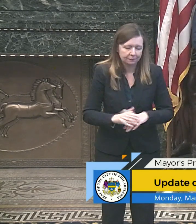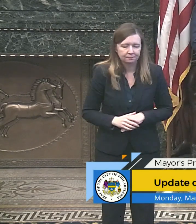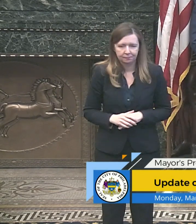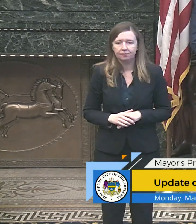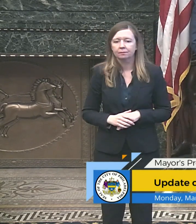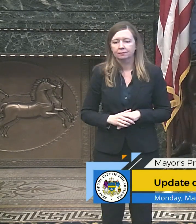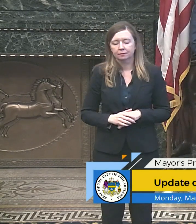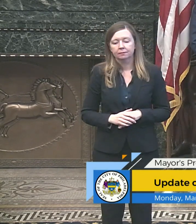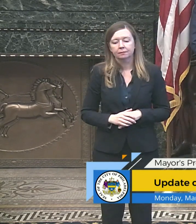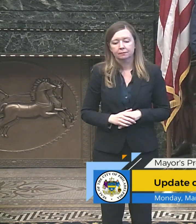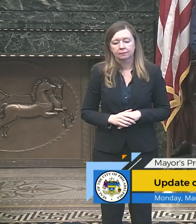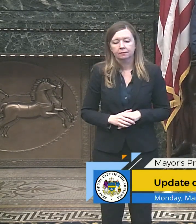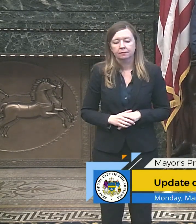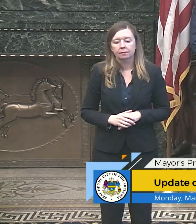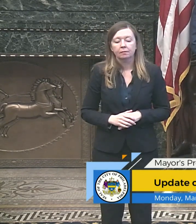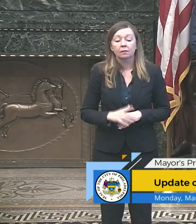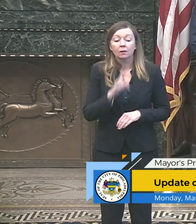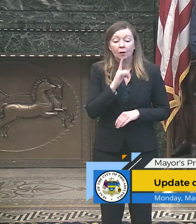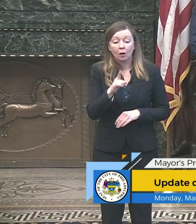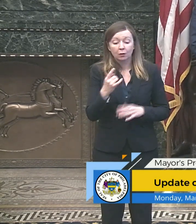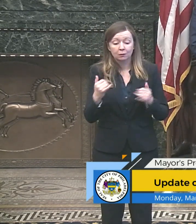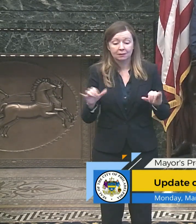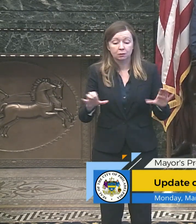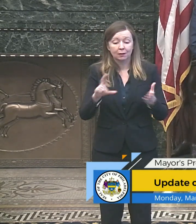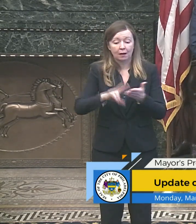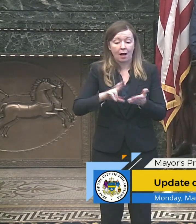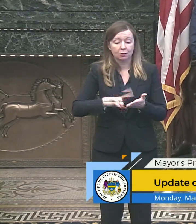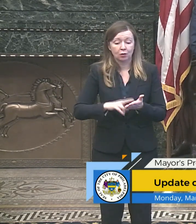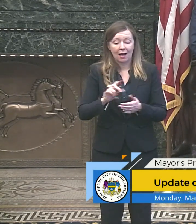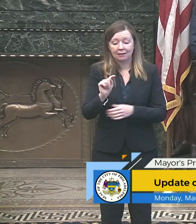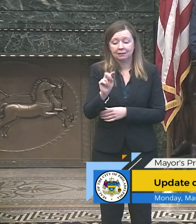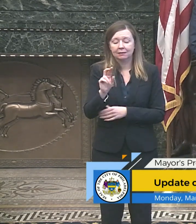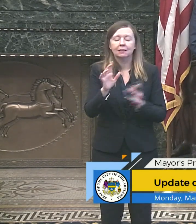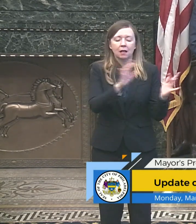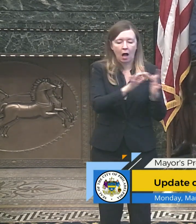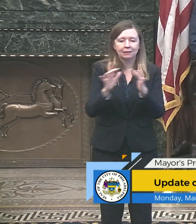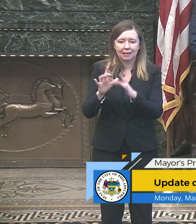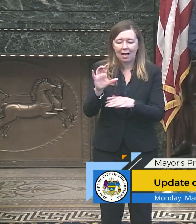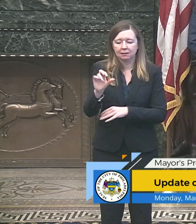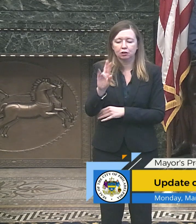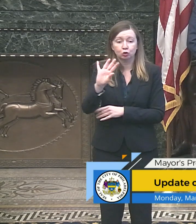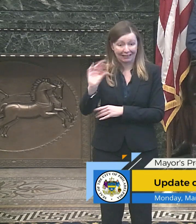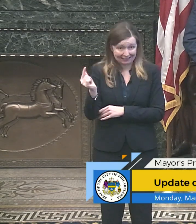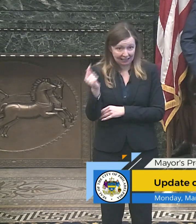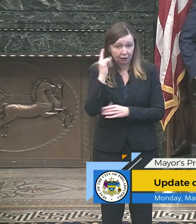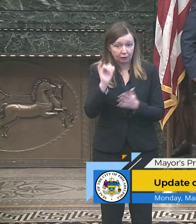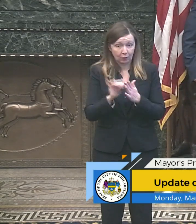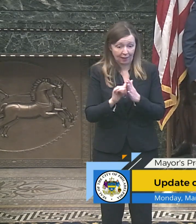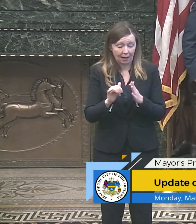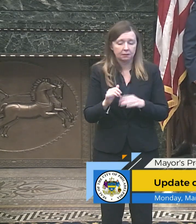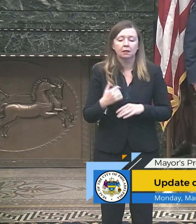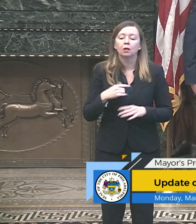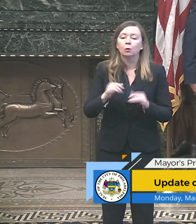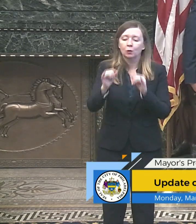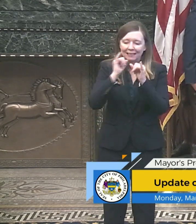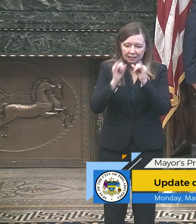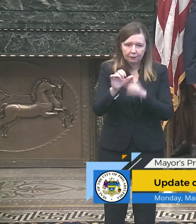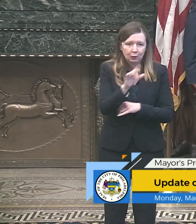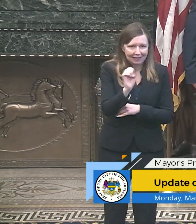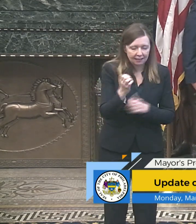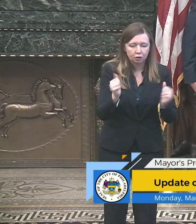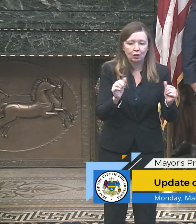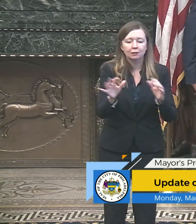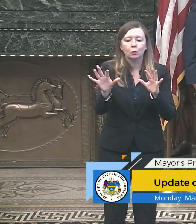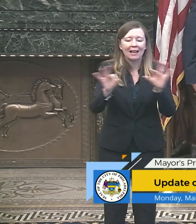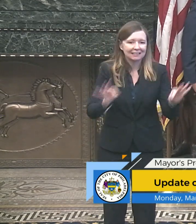Okay. Are you guys still doing contact tracing for the confirmed cases? We are interviewing cases and trying to identify contacts,